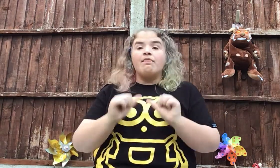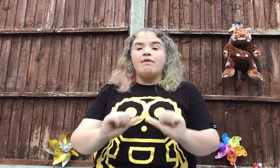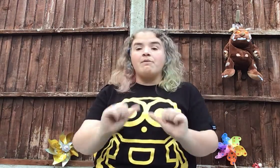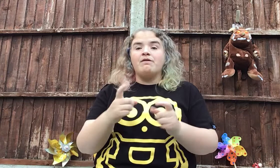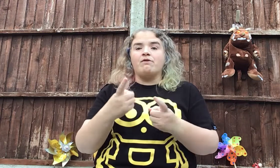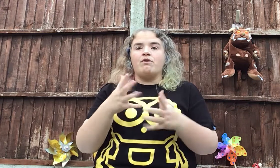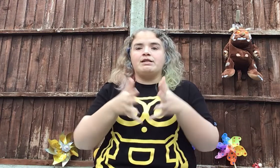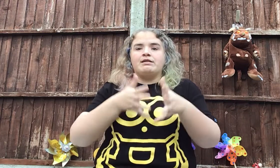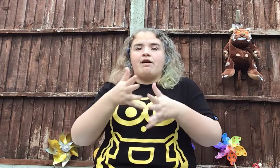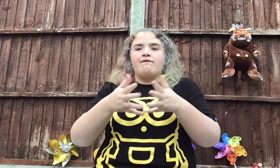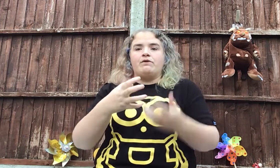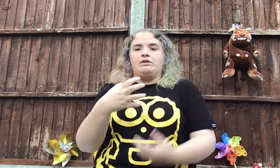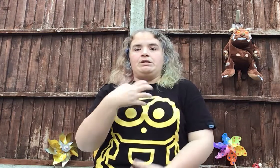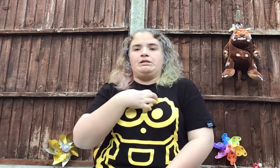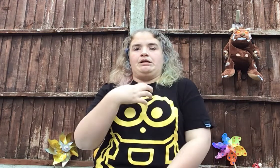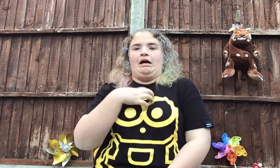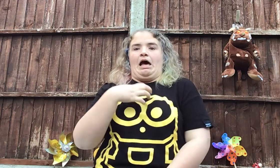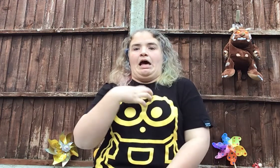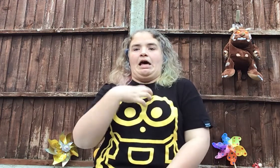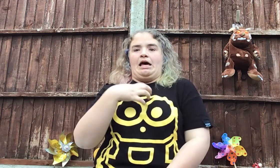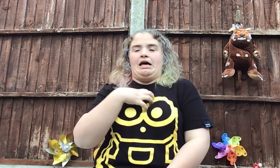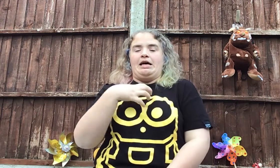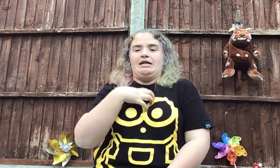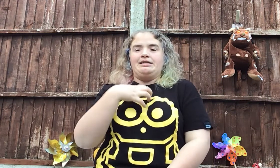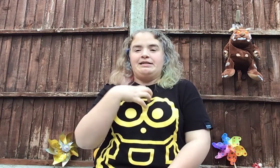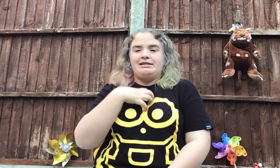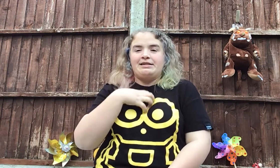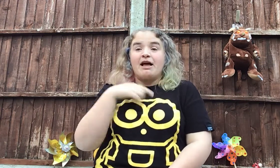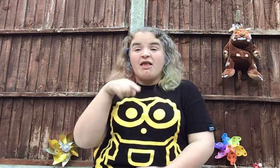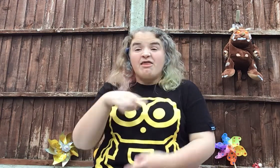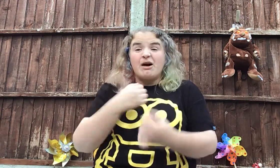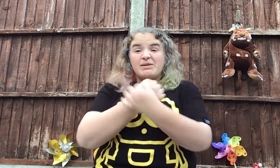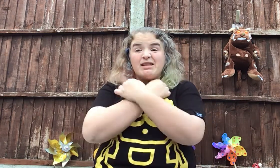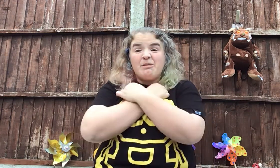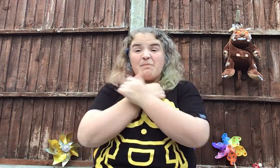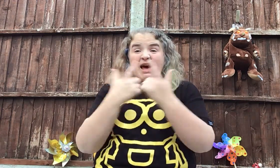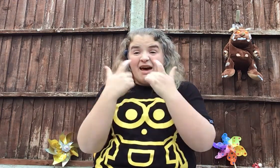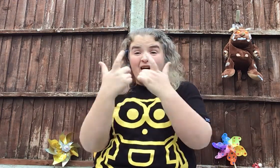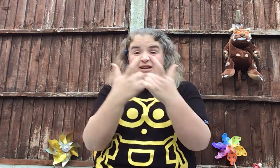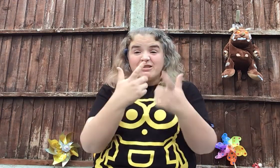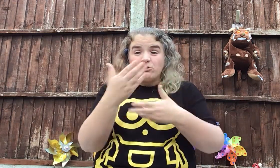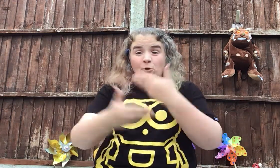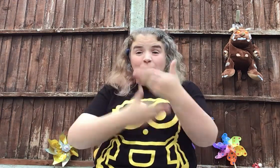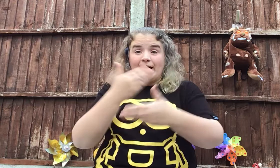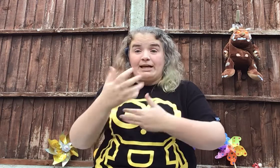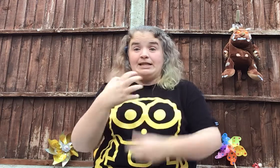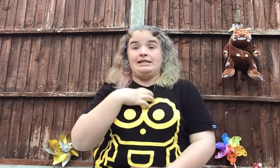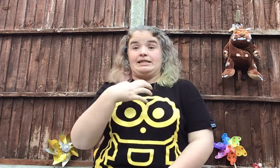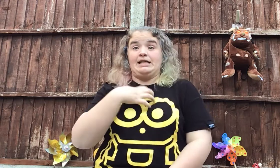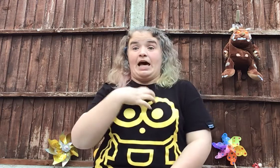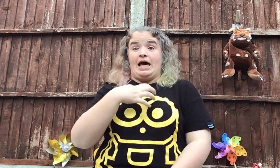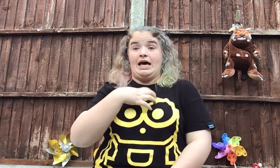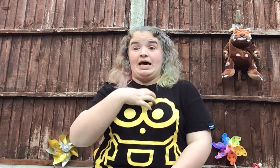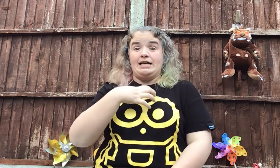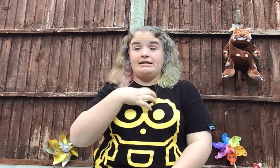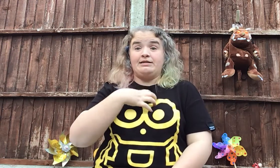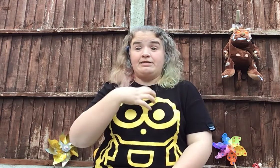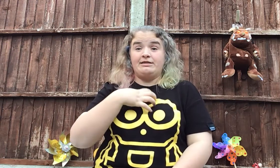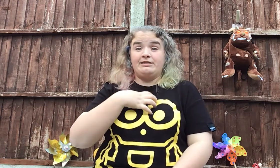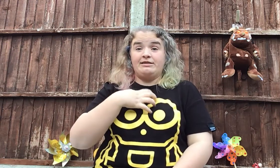Then we've got the sign for scared. That was in the bear hunt story. It's scared.